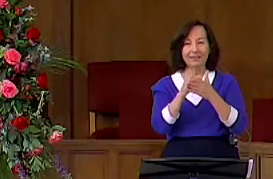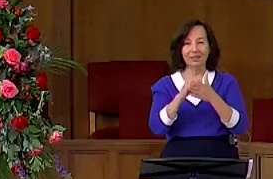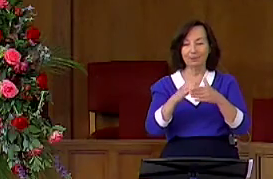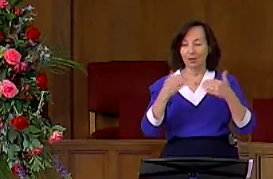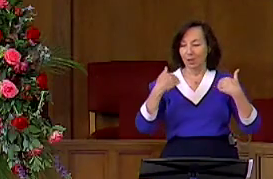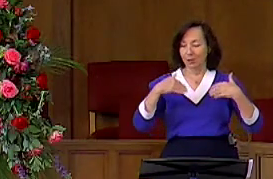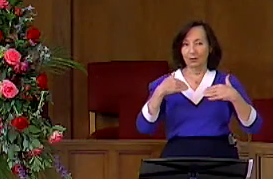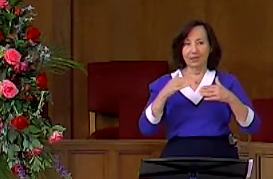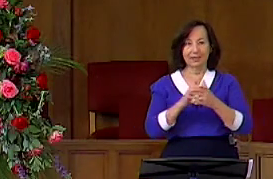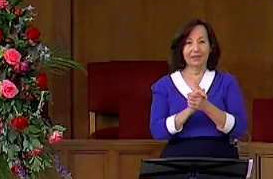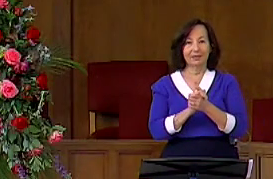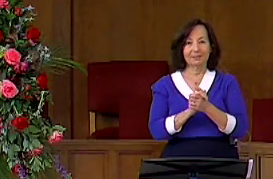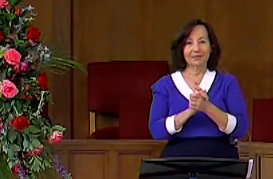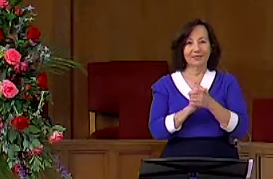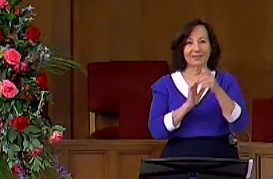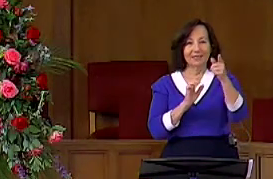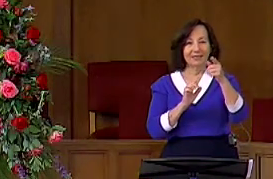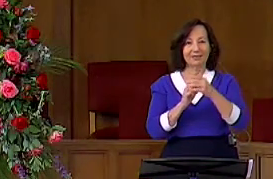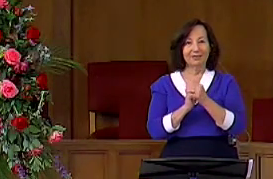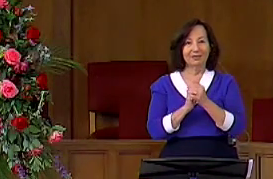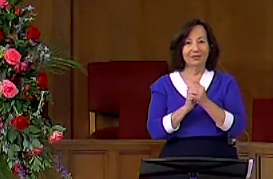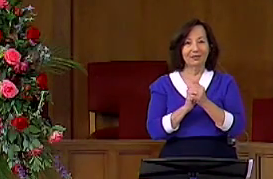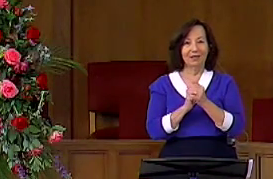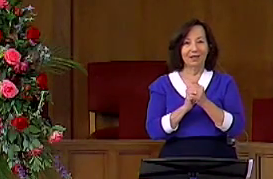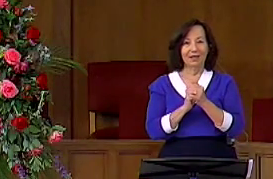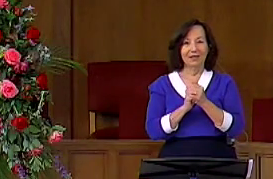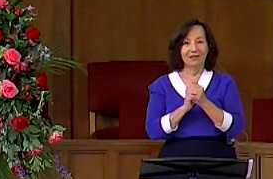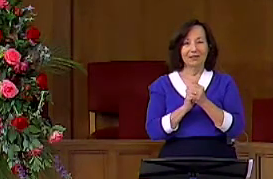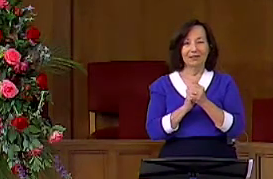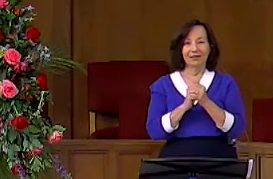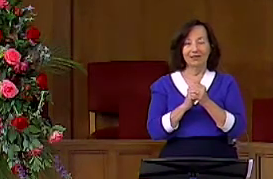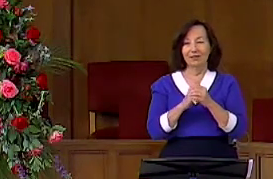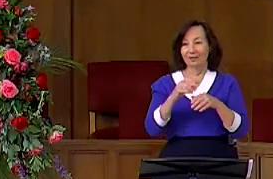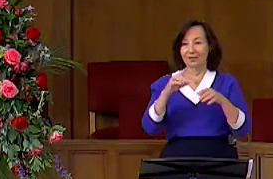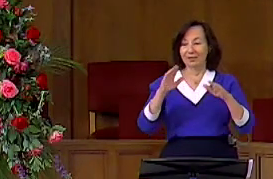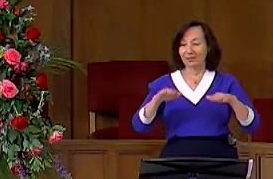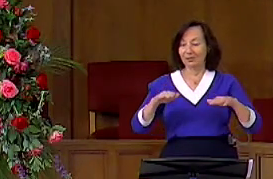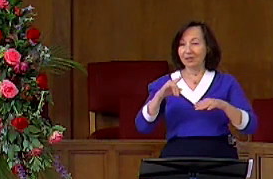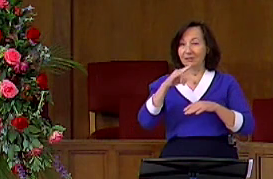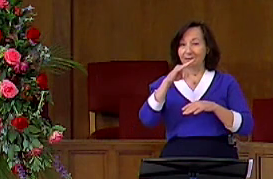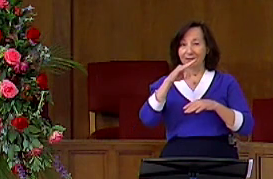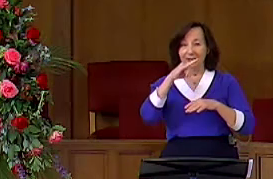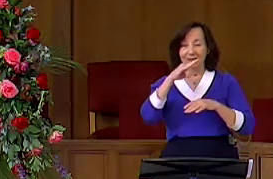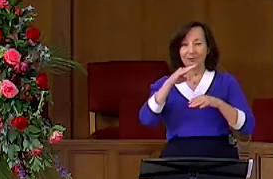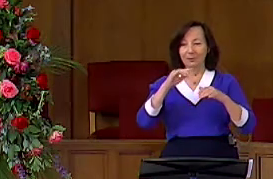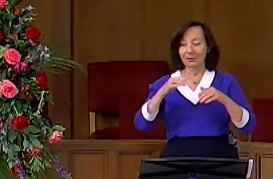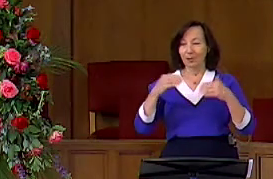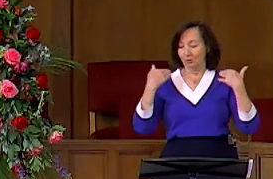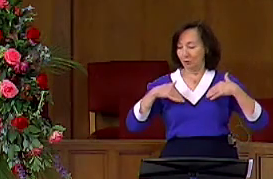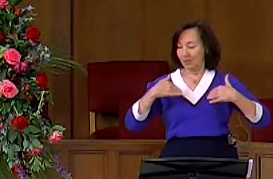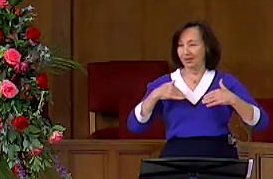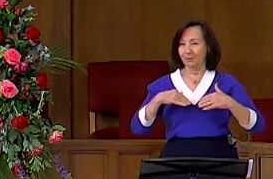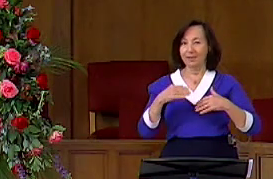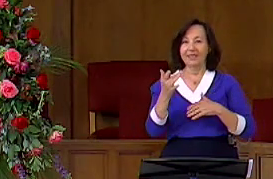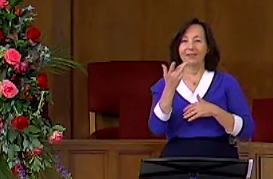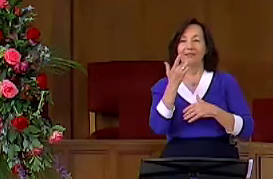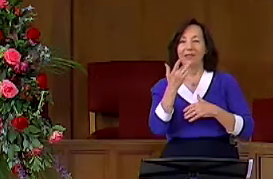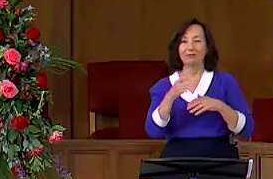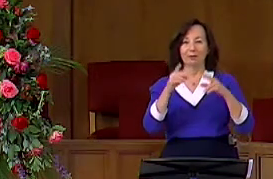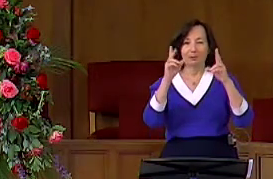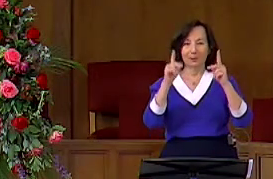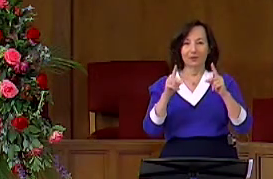you're going to come show me your outfit. Everybody, the kids were dressing up as their favorite person. This